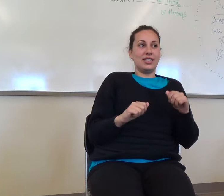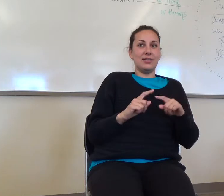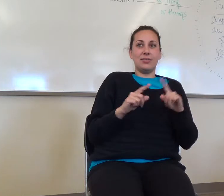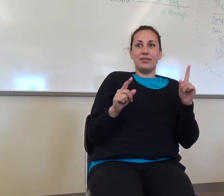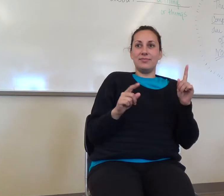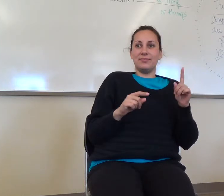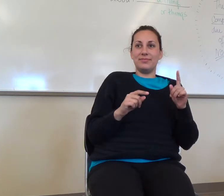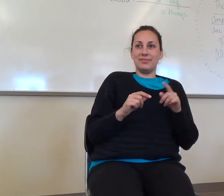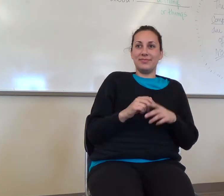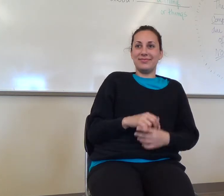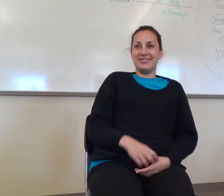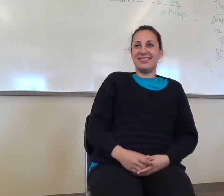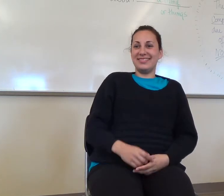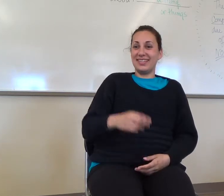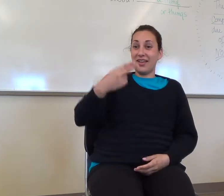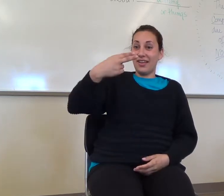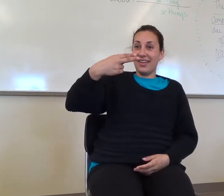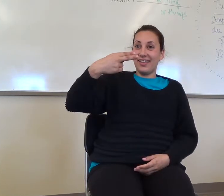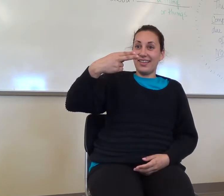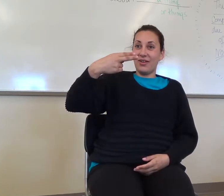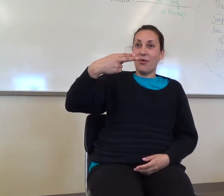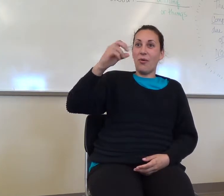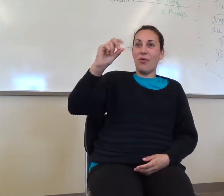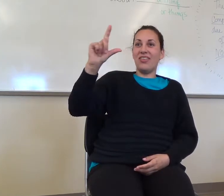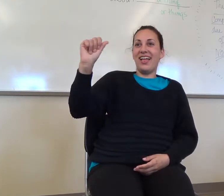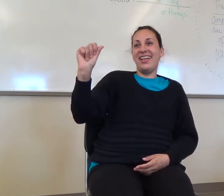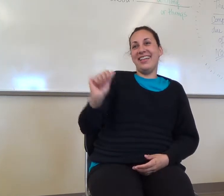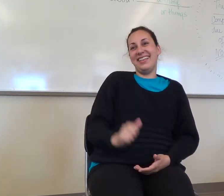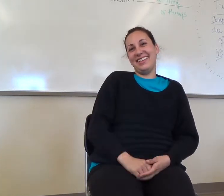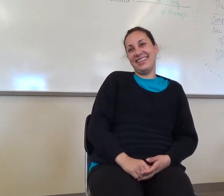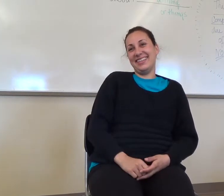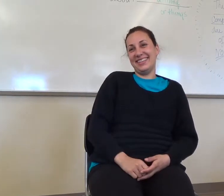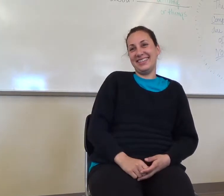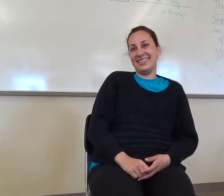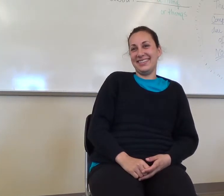However. Yes. However. Univision, however,